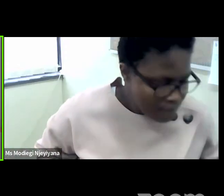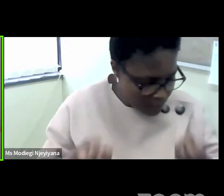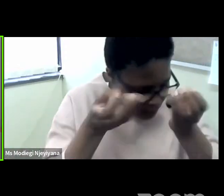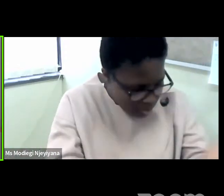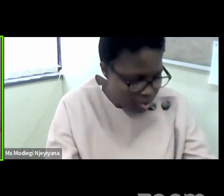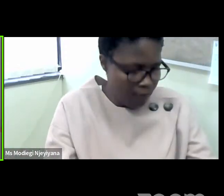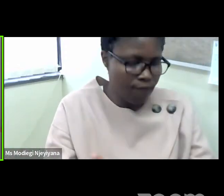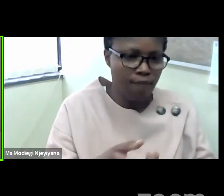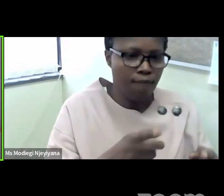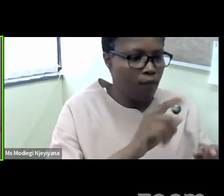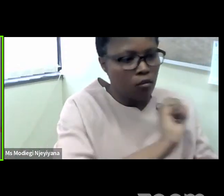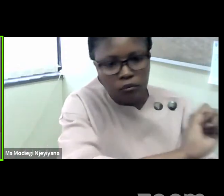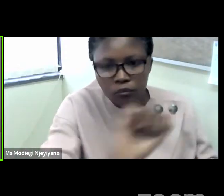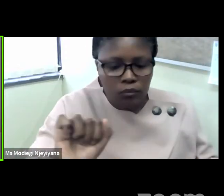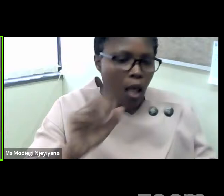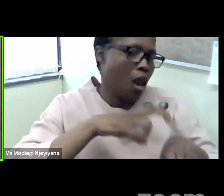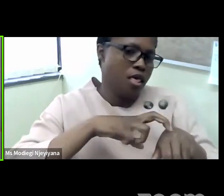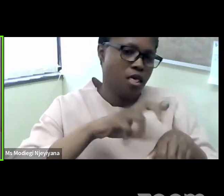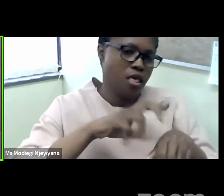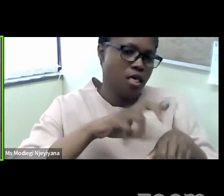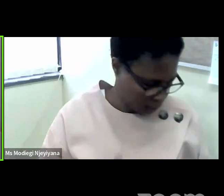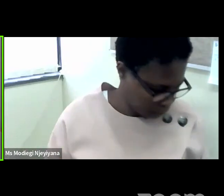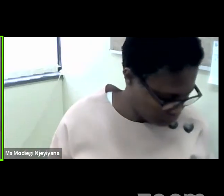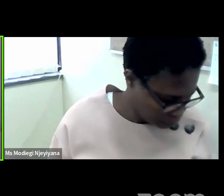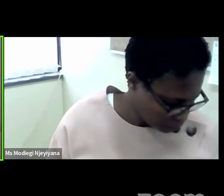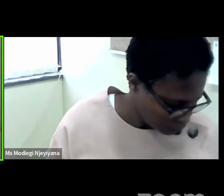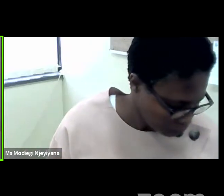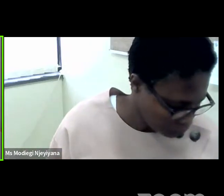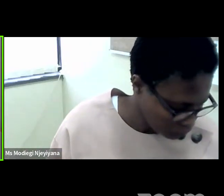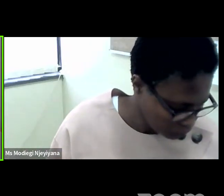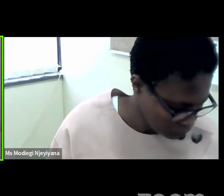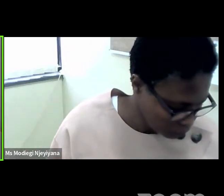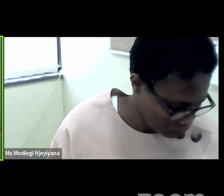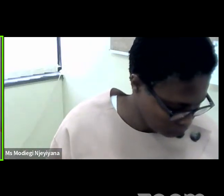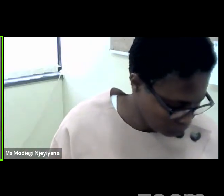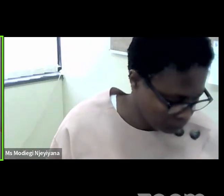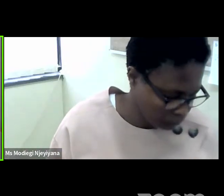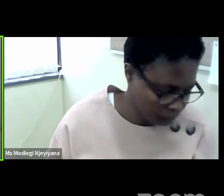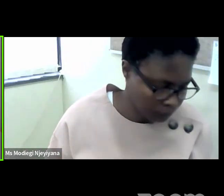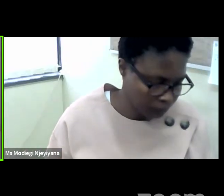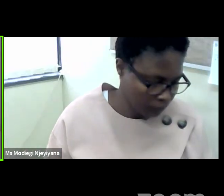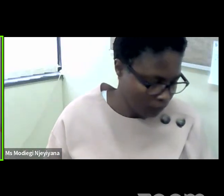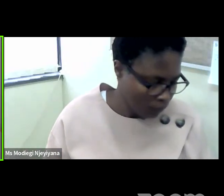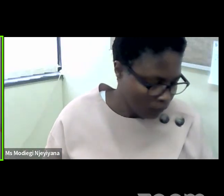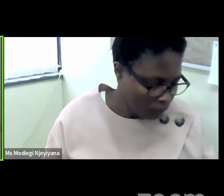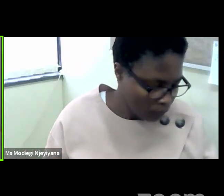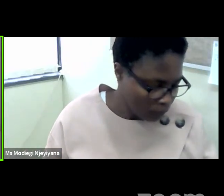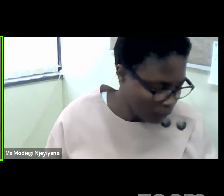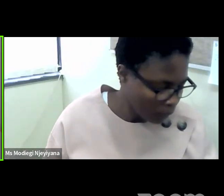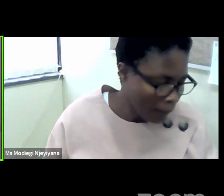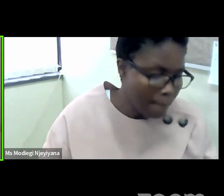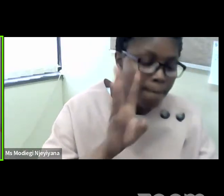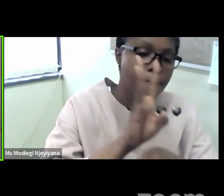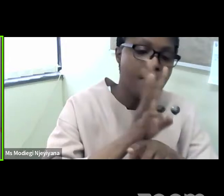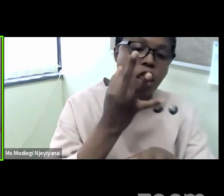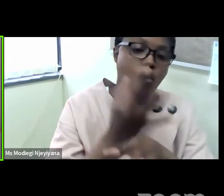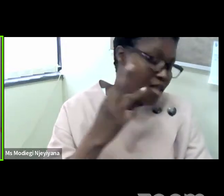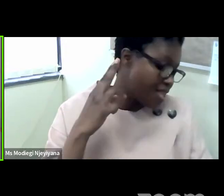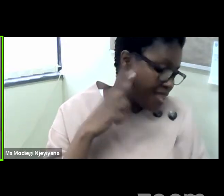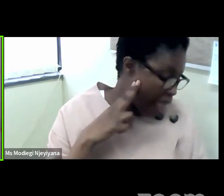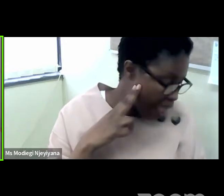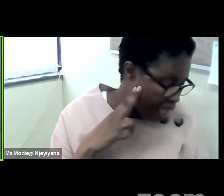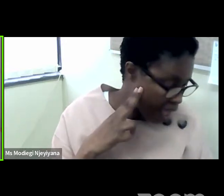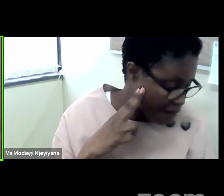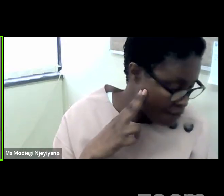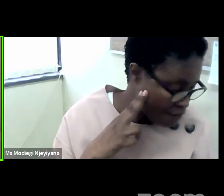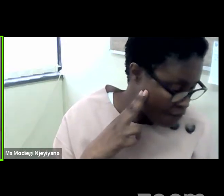Some of them require terminology support by each faculty, providing terminology in sign language and English or